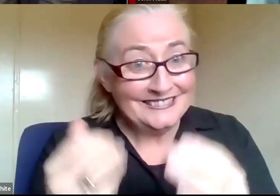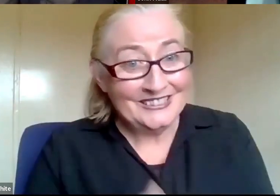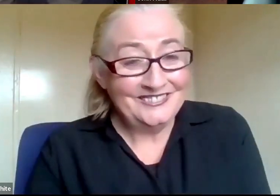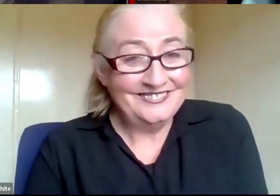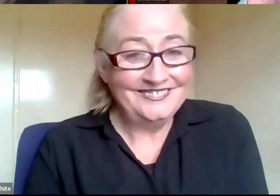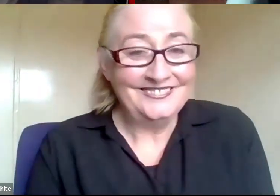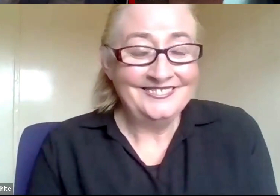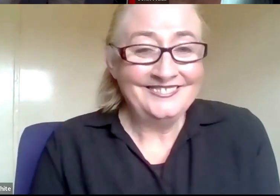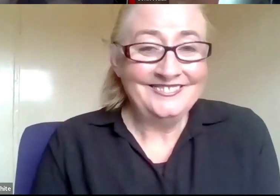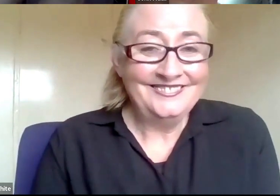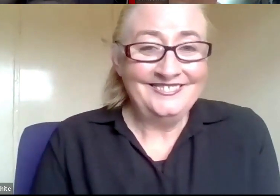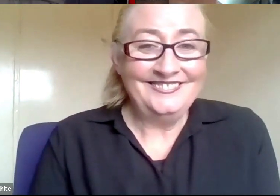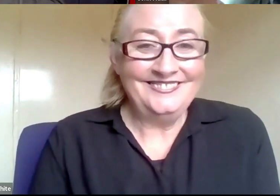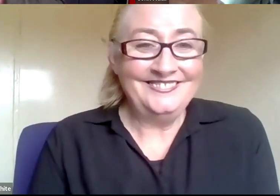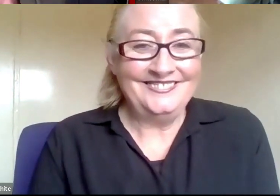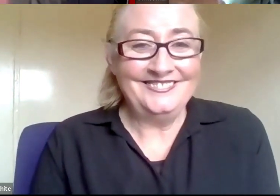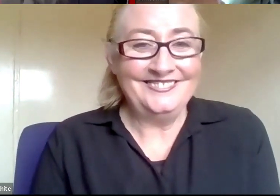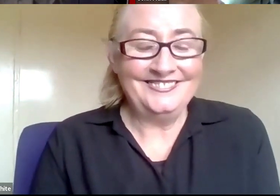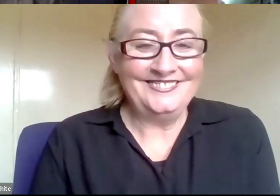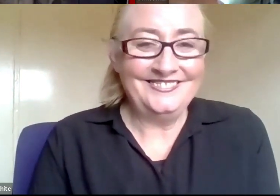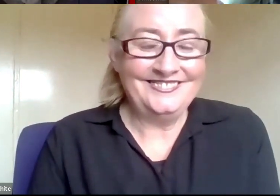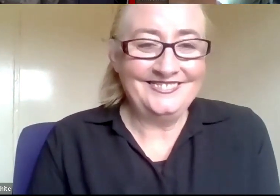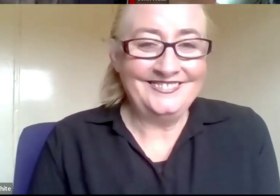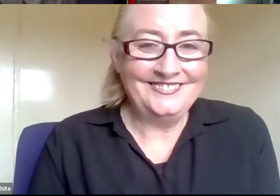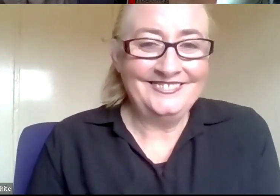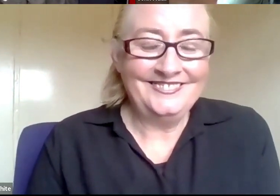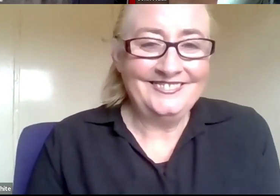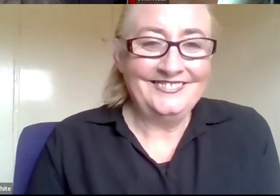Yeah, we do. One more.